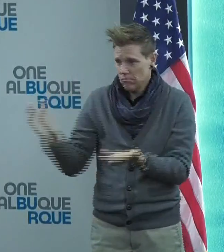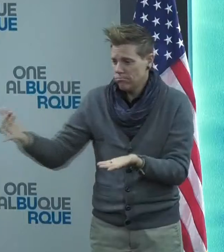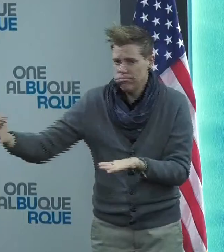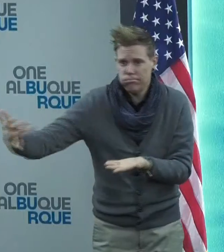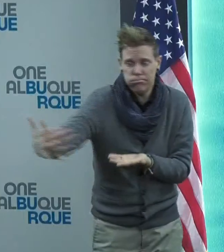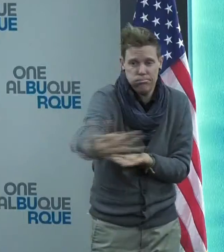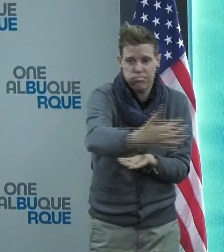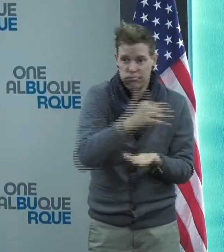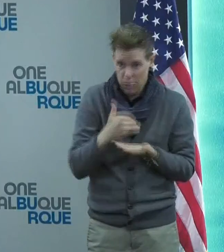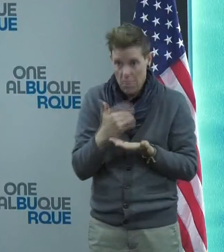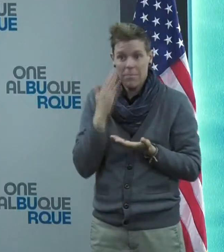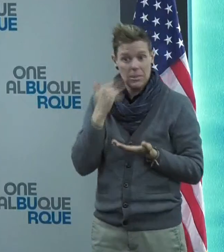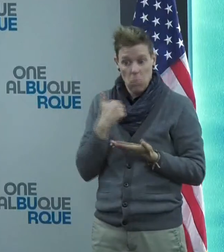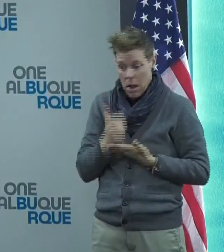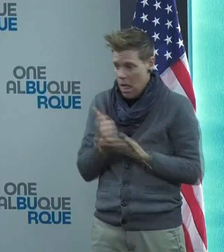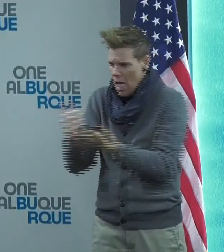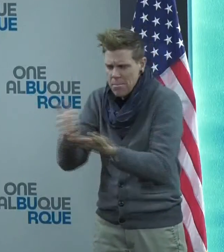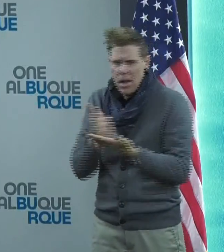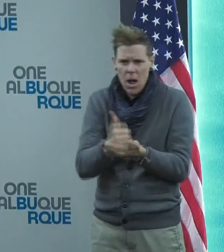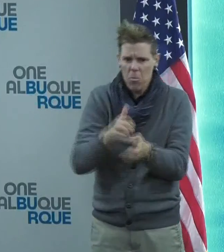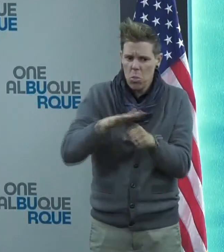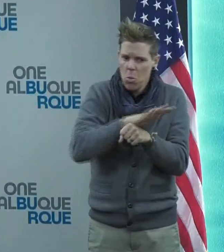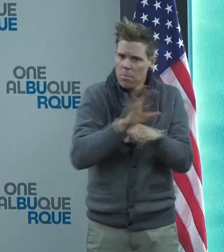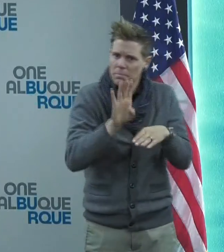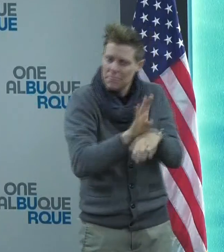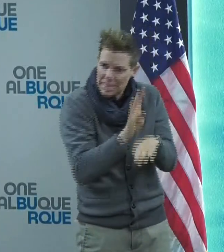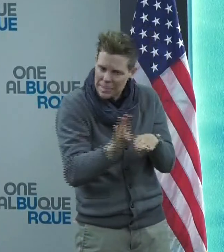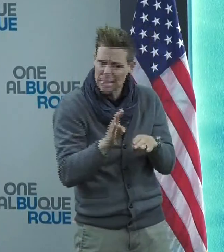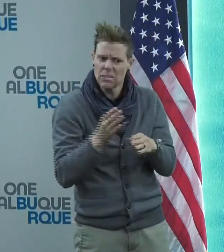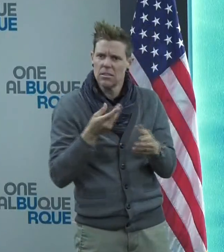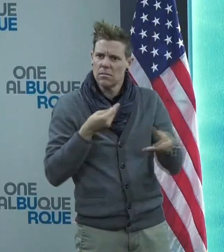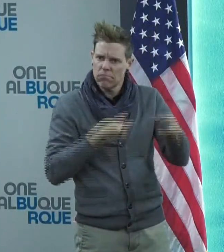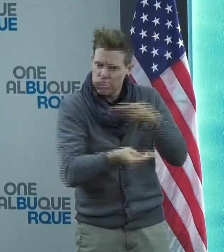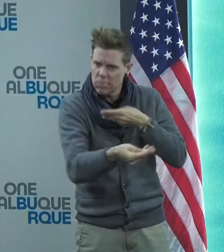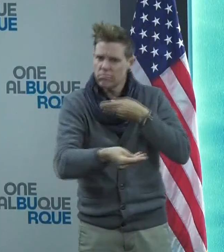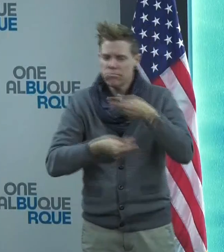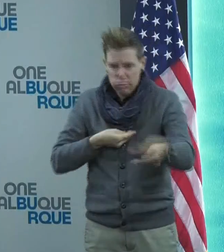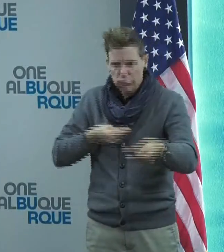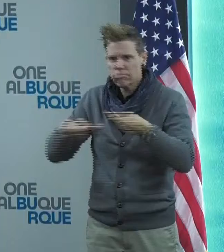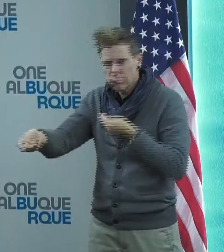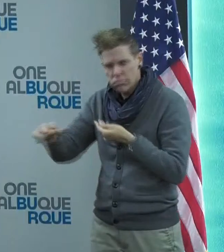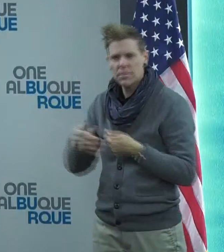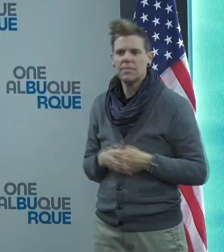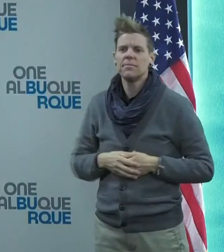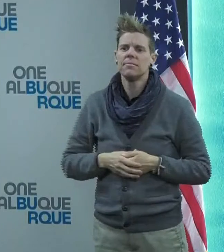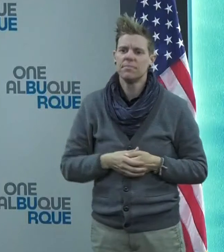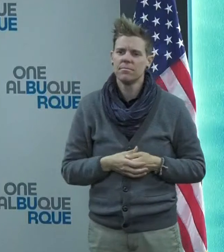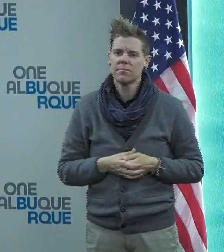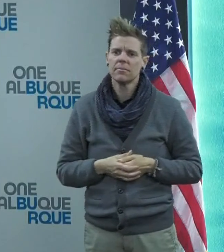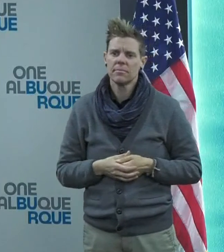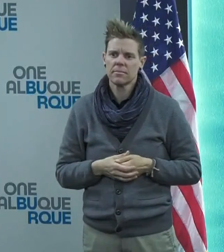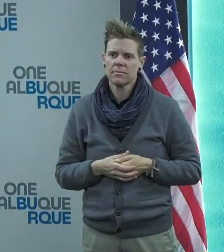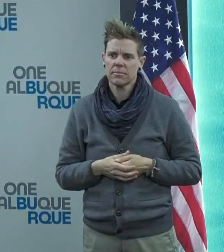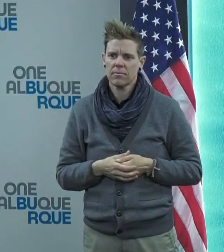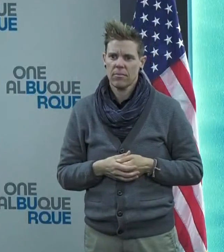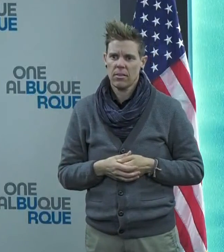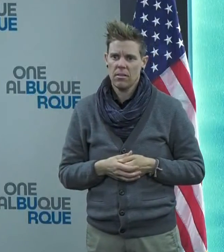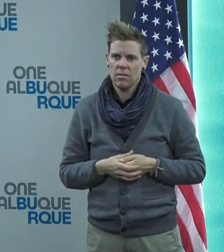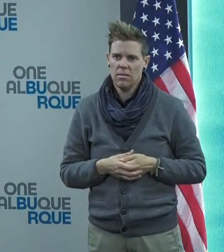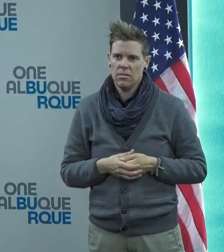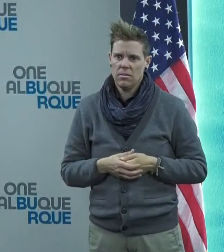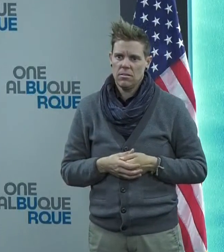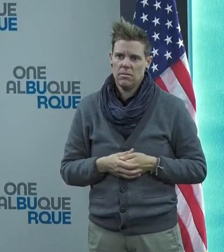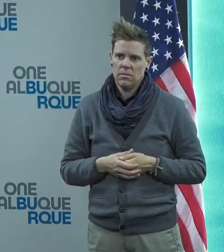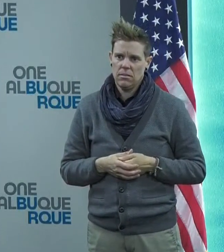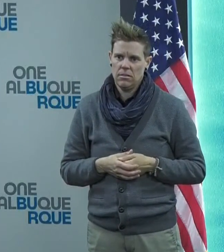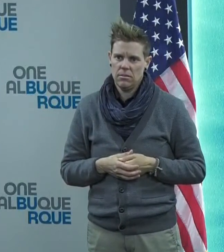the local economy as well in those small businesses. That is finally going to get out to the chambers the end of this week and this weekend, and then the